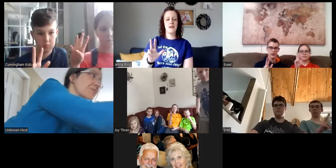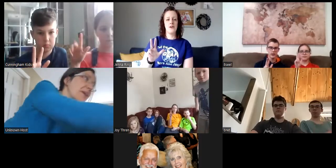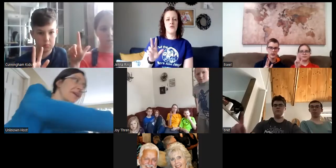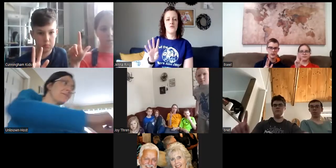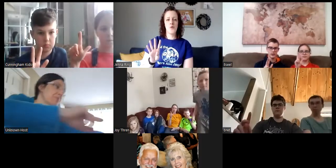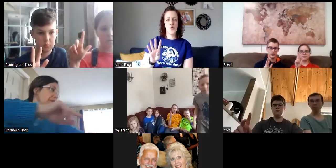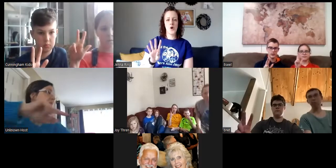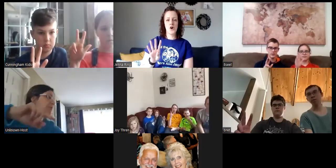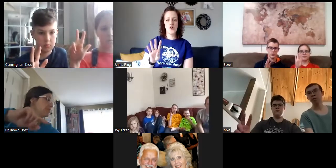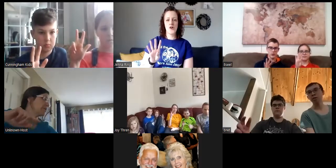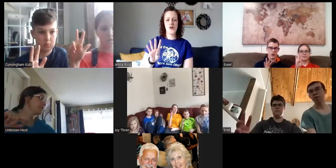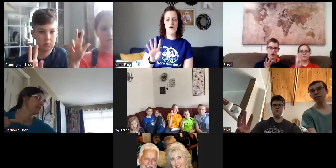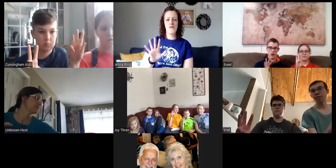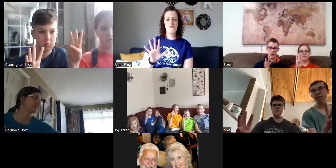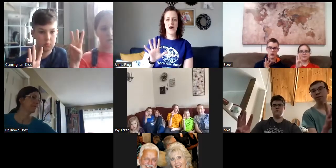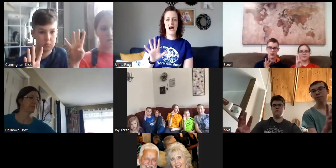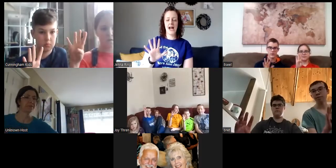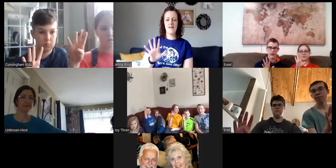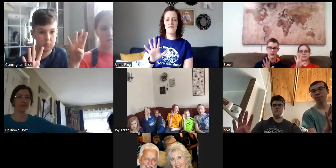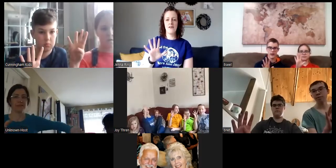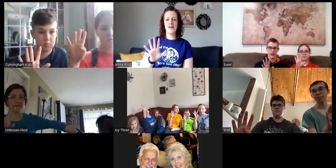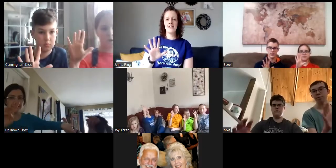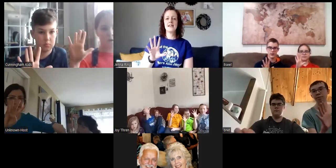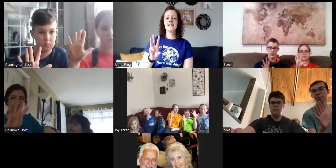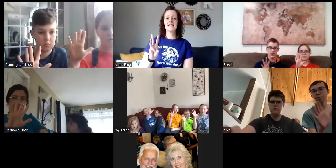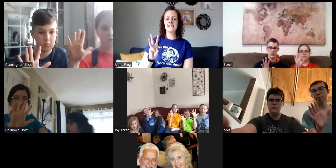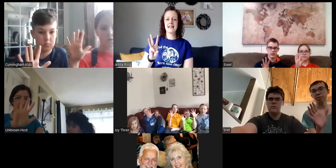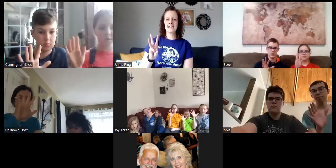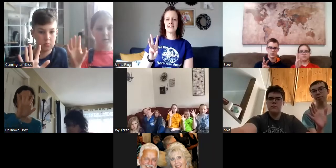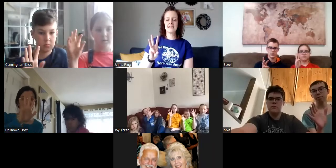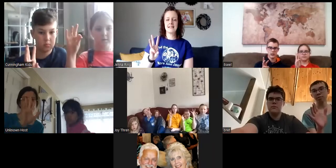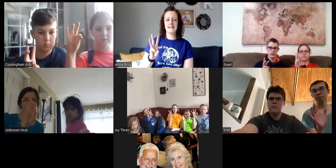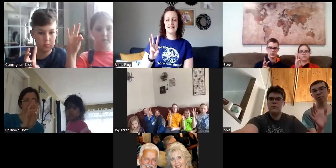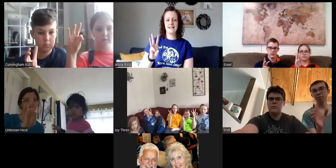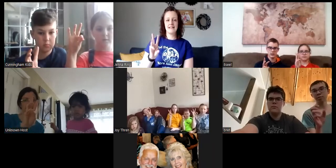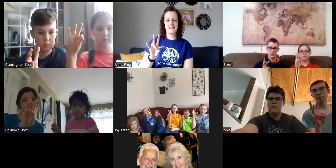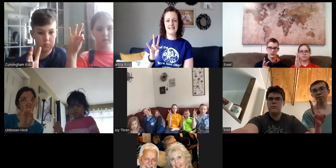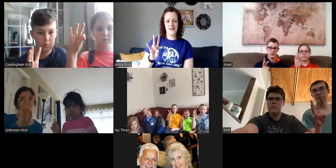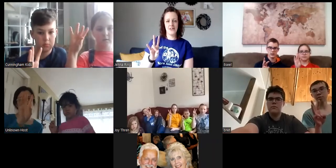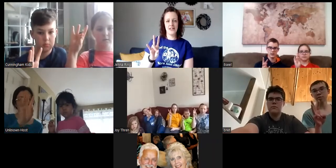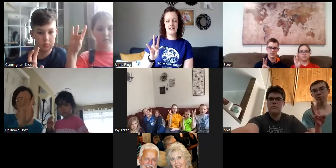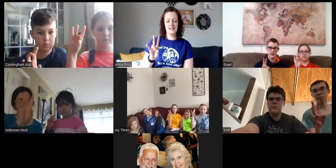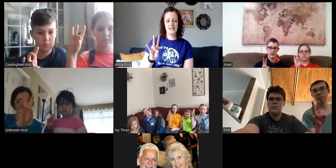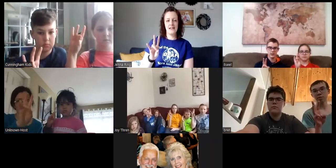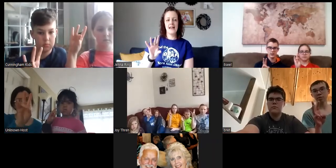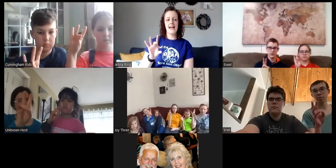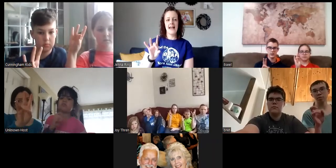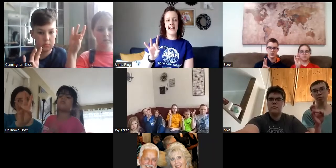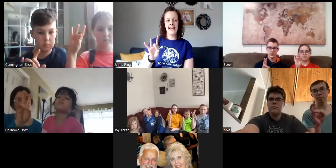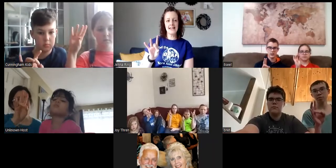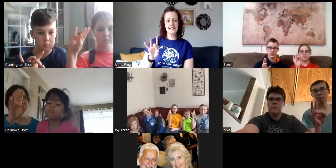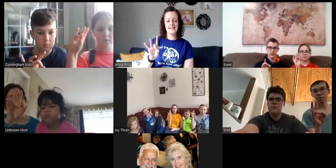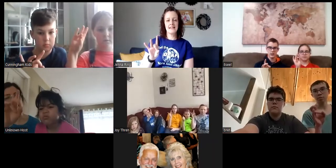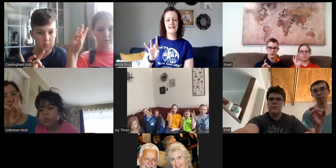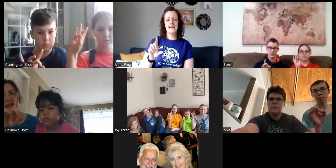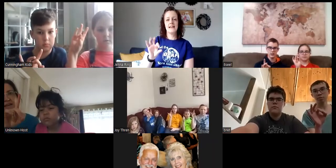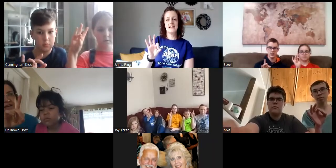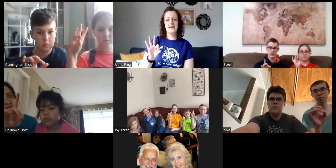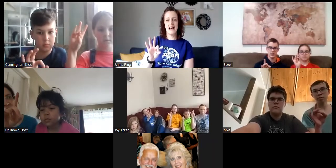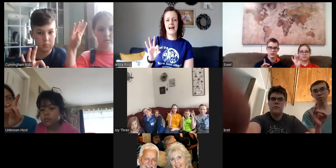3, 4, 5, 6, 7,